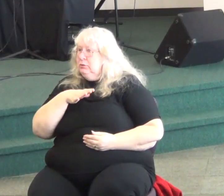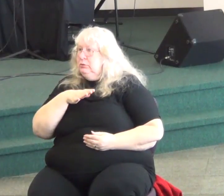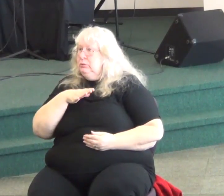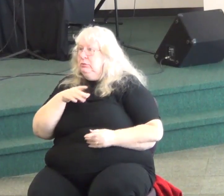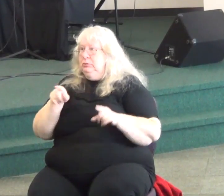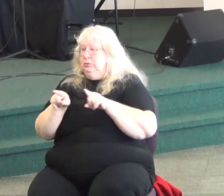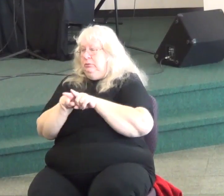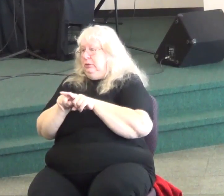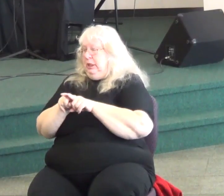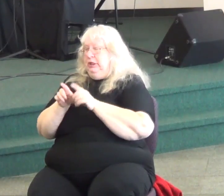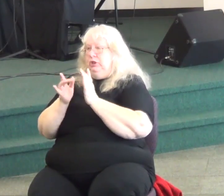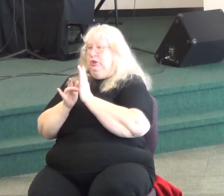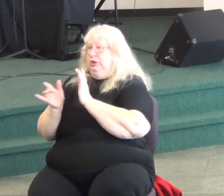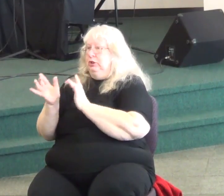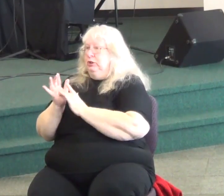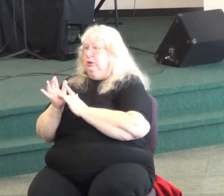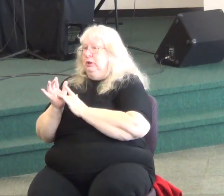What a misconception about our Lord.